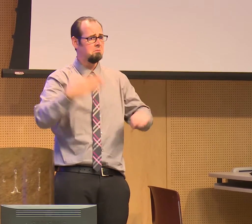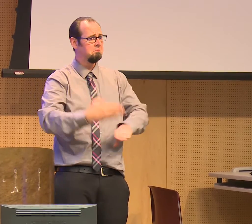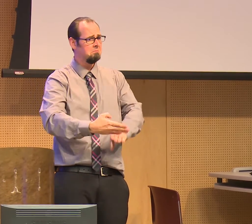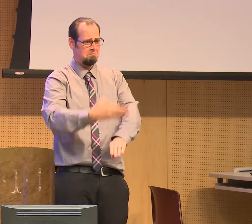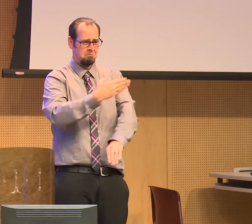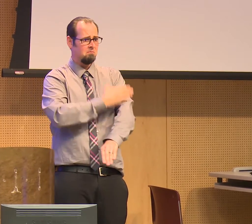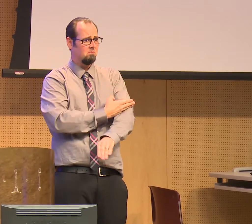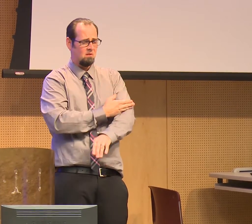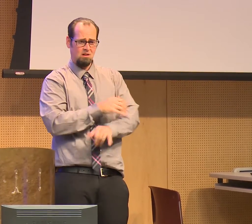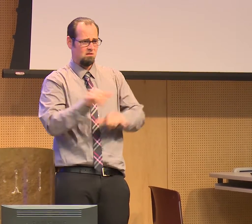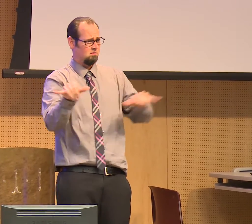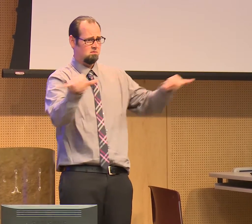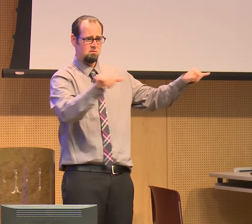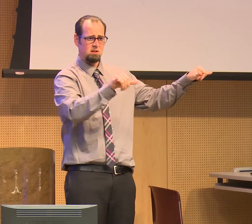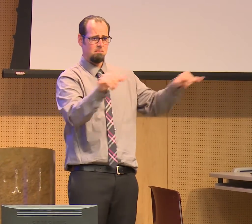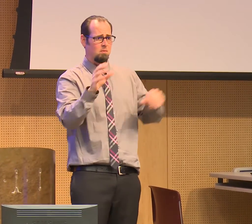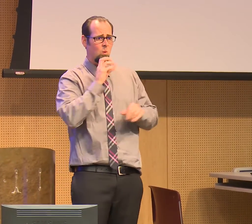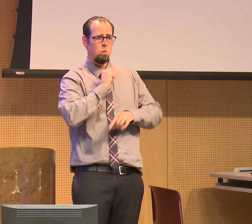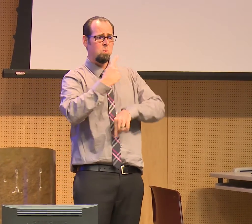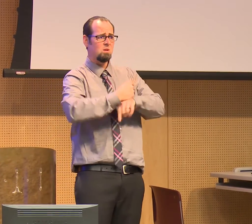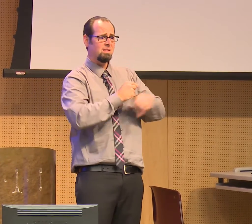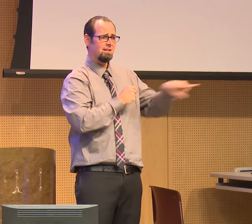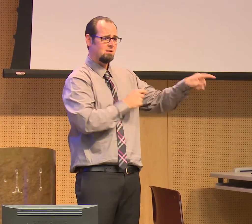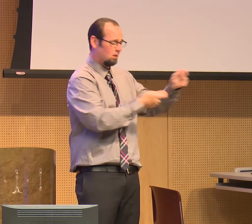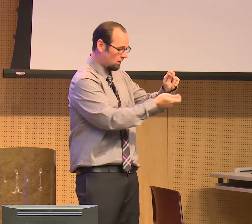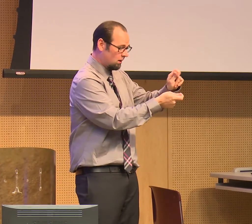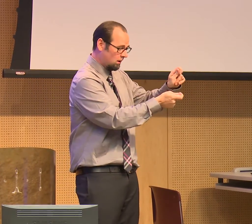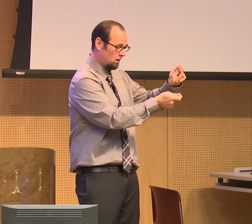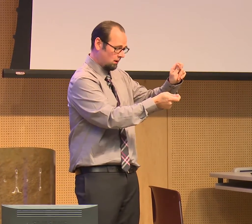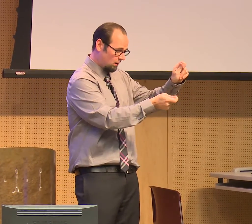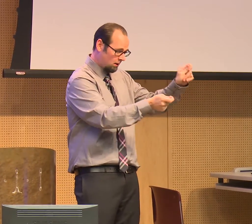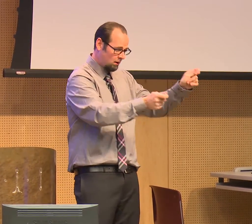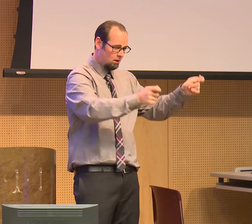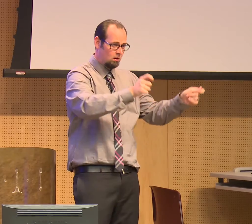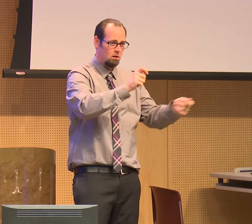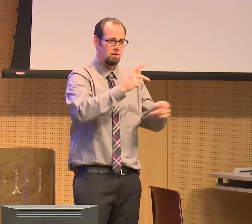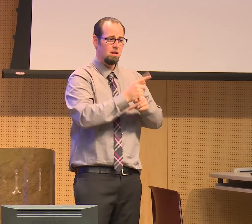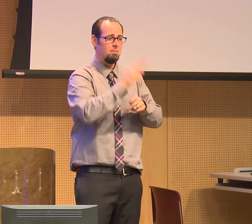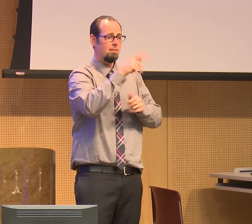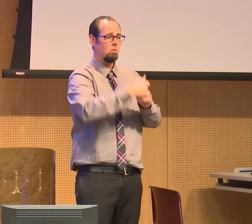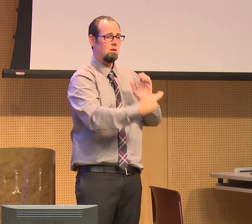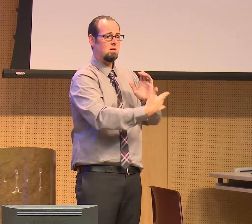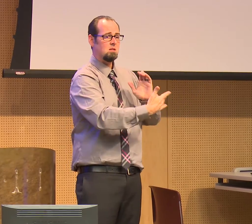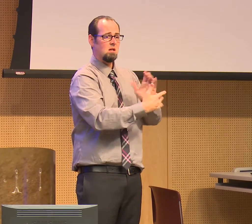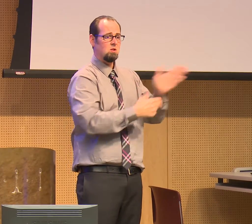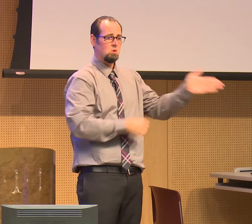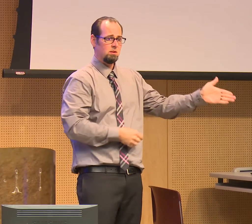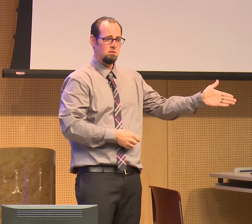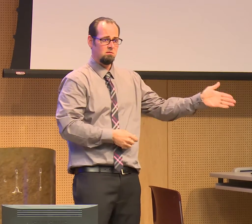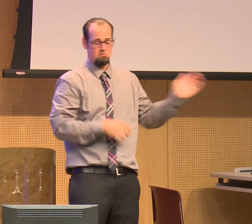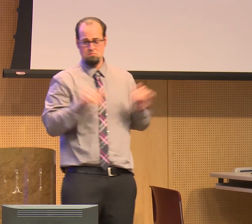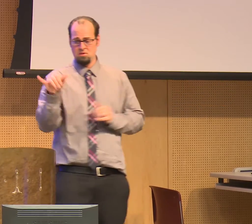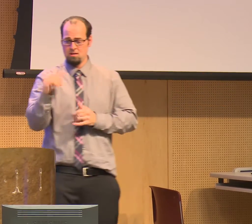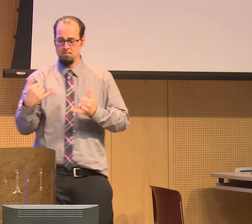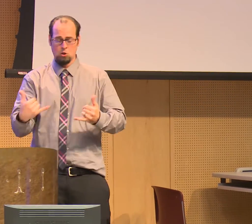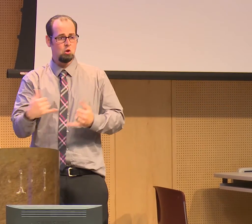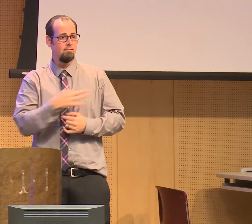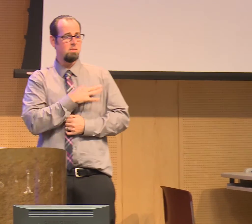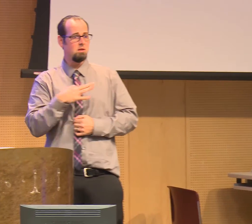to 2017. Back in the old days, things had changed. The technology has changed.